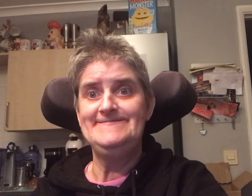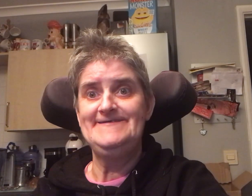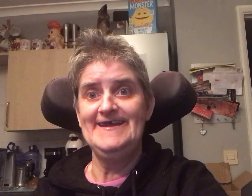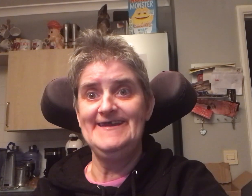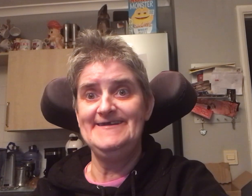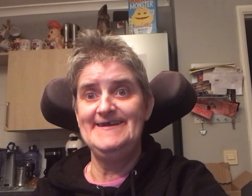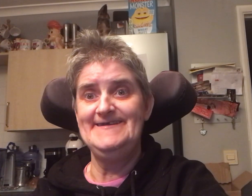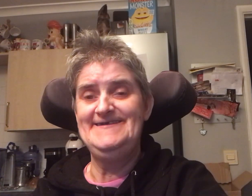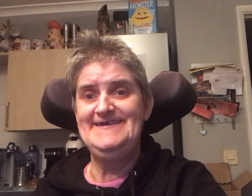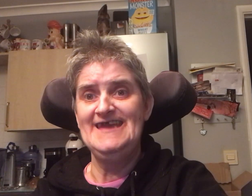charity.